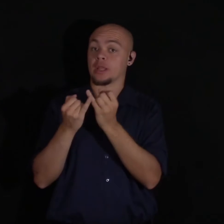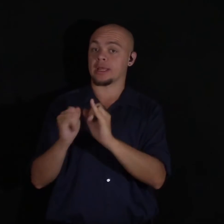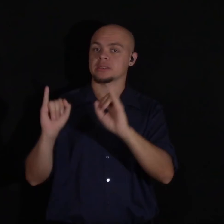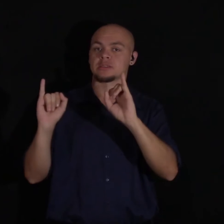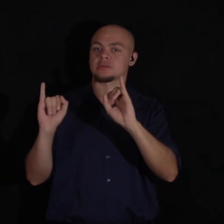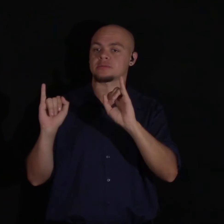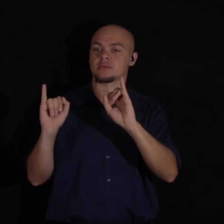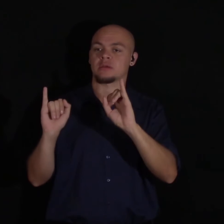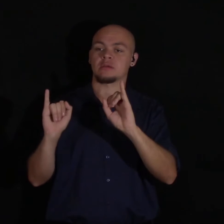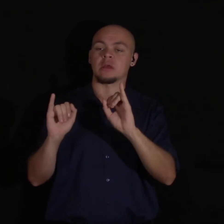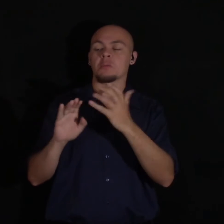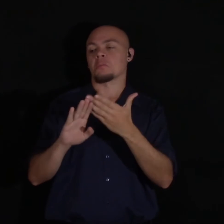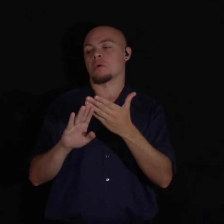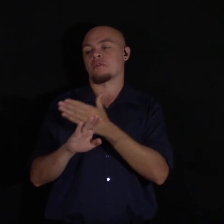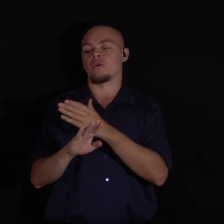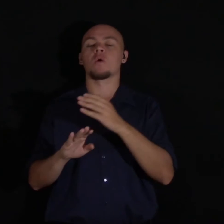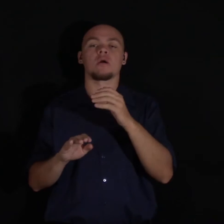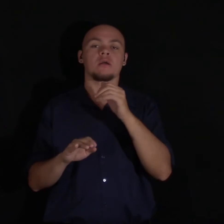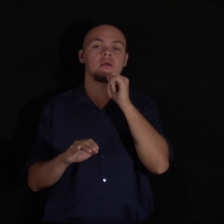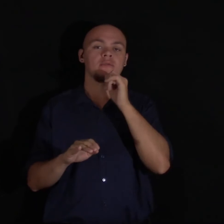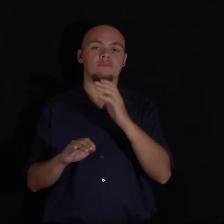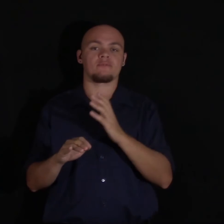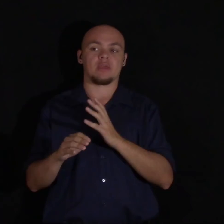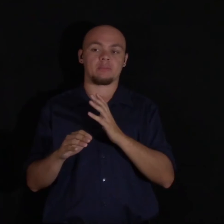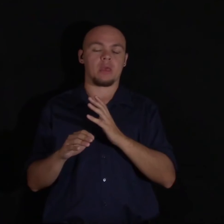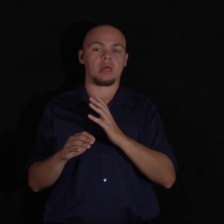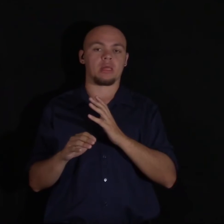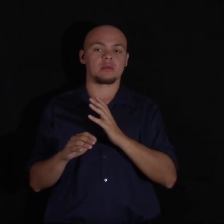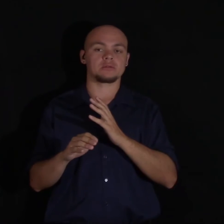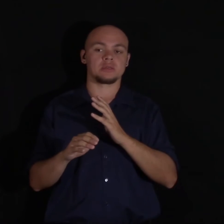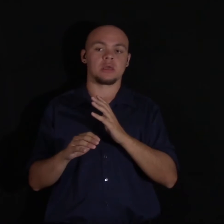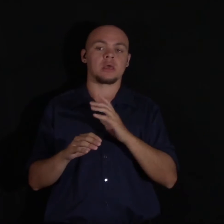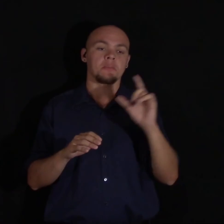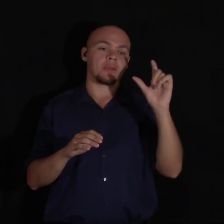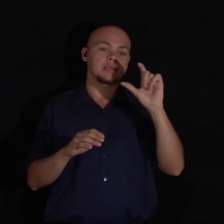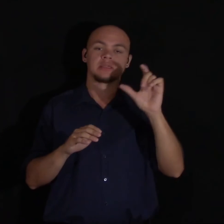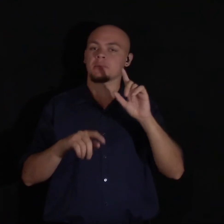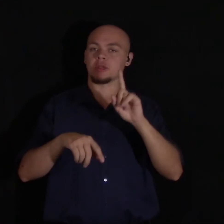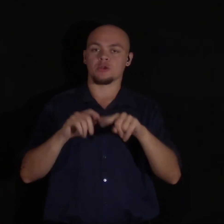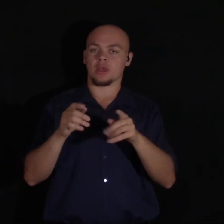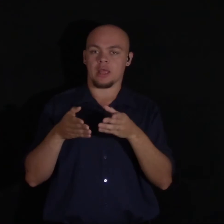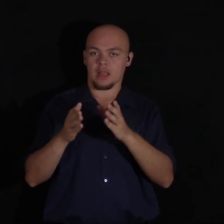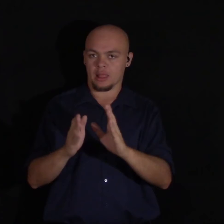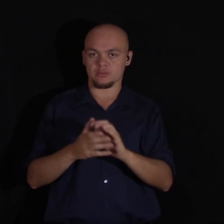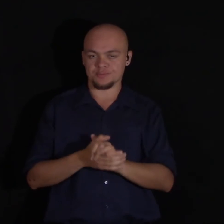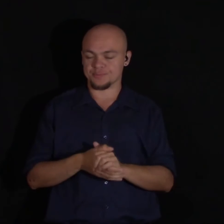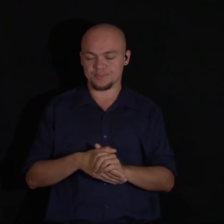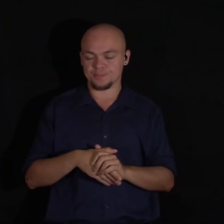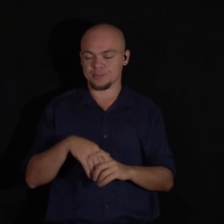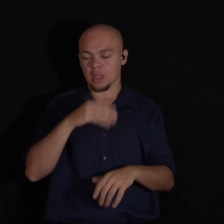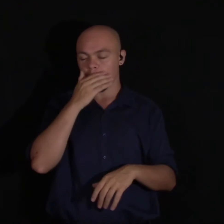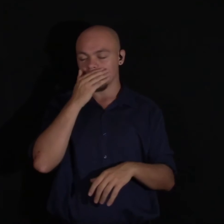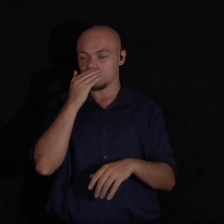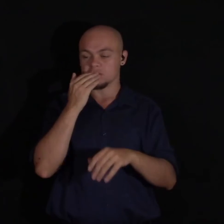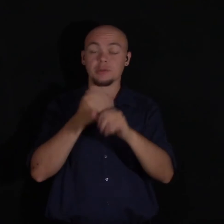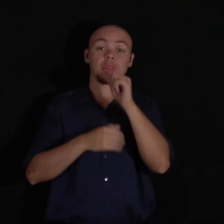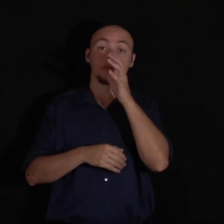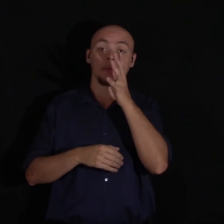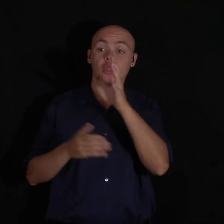female followers of Muhammad. This lady died, but her lessons were indelibly impressed on the mind of